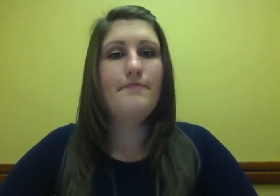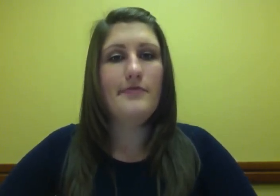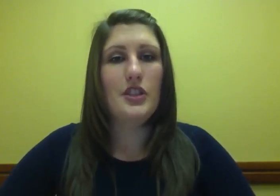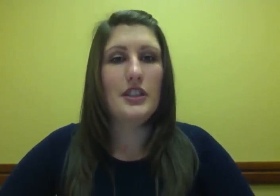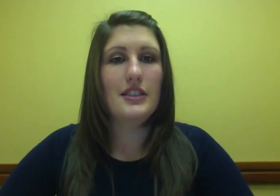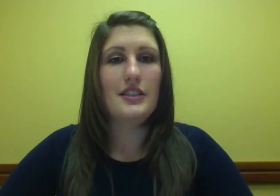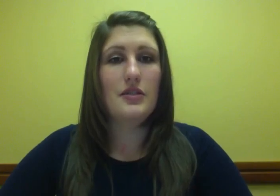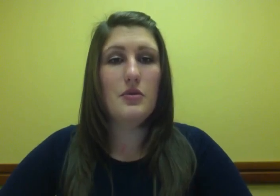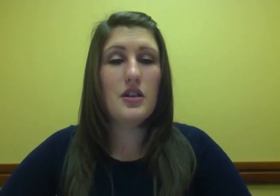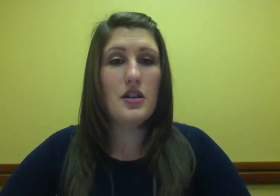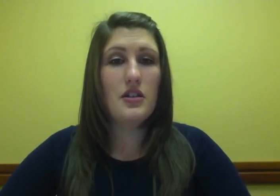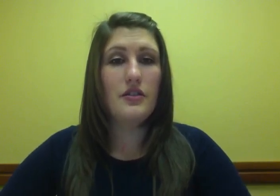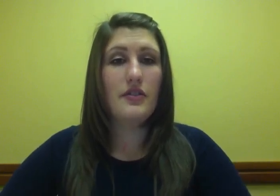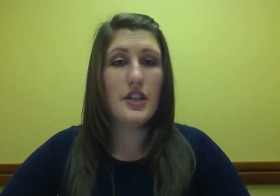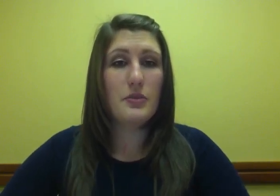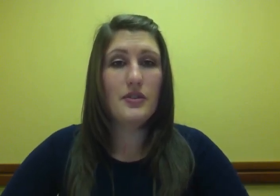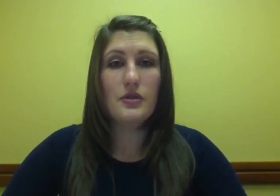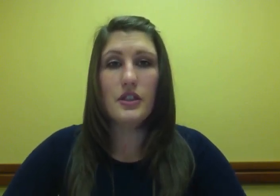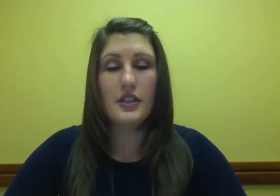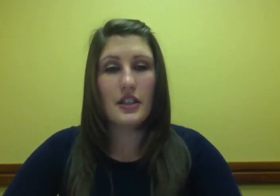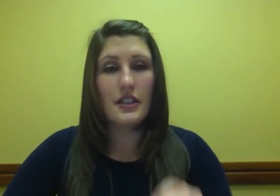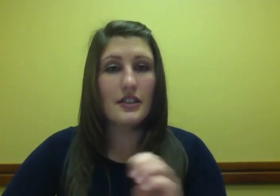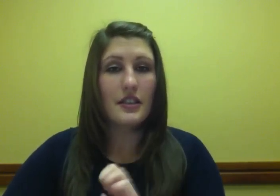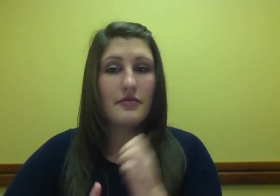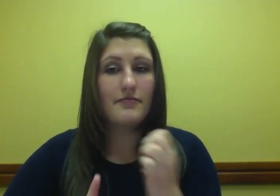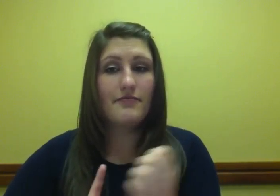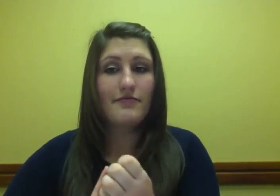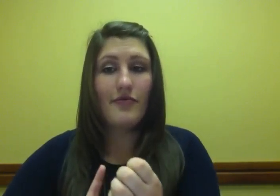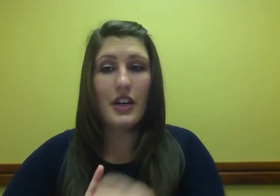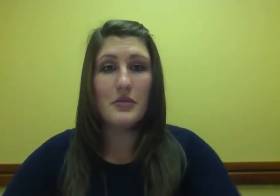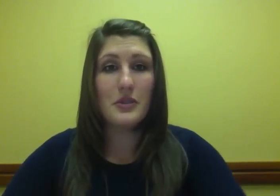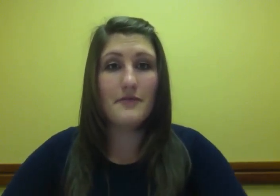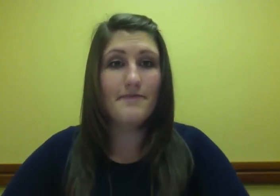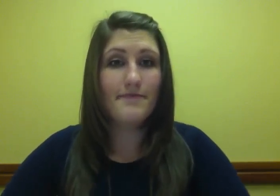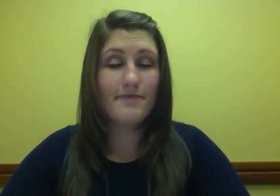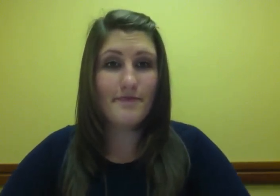She likes to see the world, the environment. Ooh, there's a contact sign. Environment.